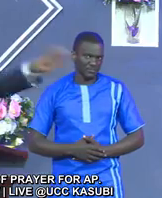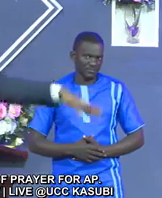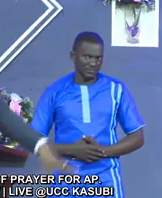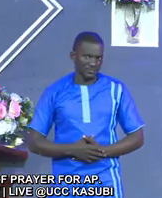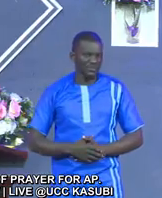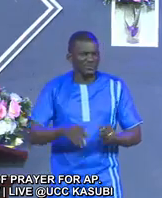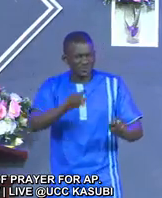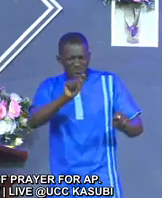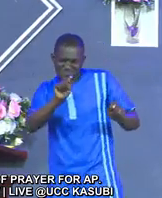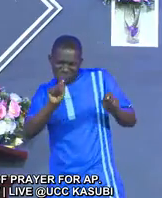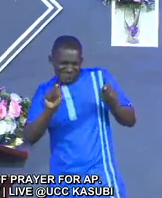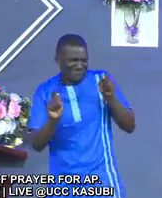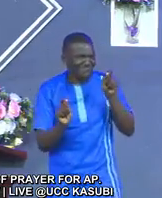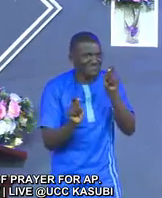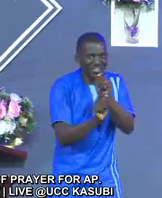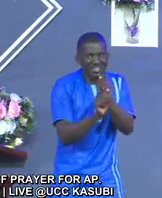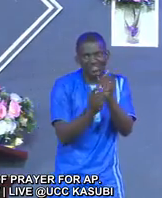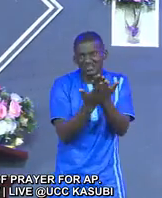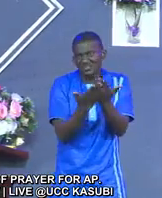okukyusa ekintu kyonna